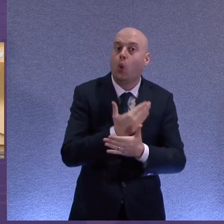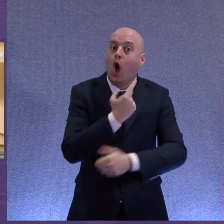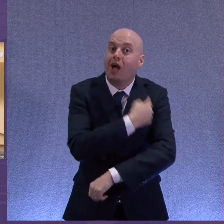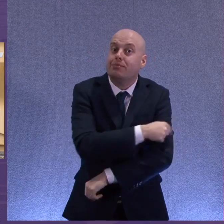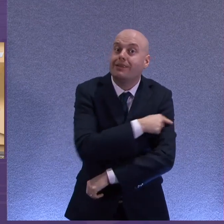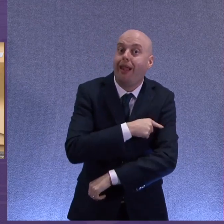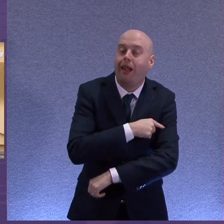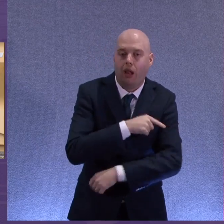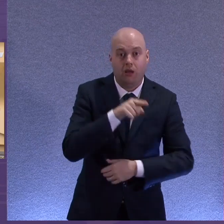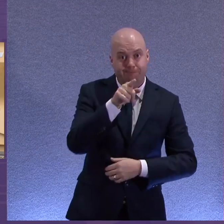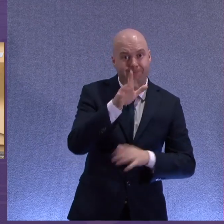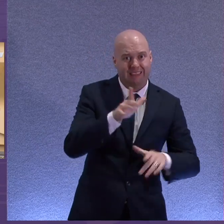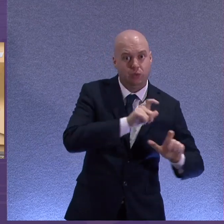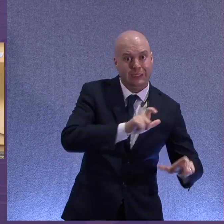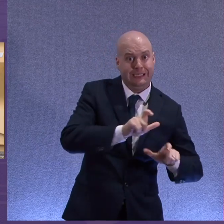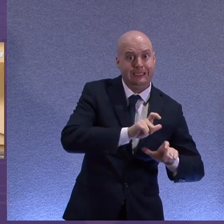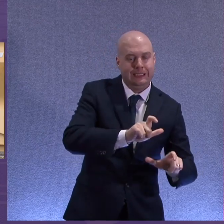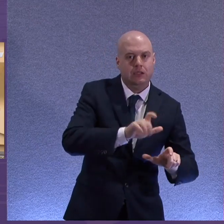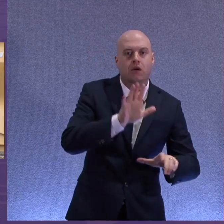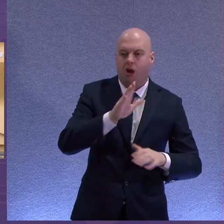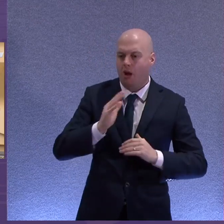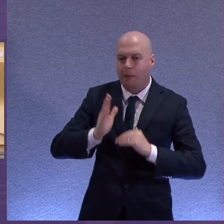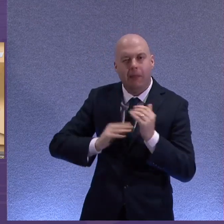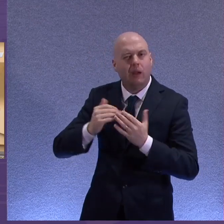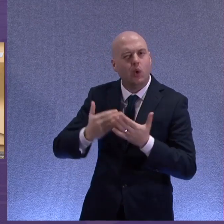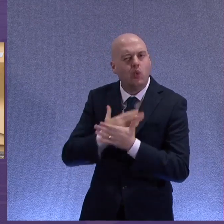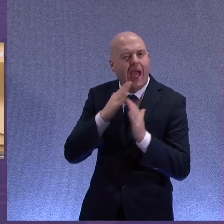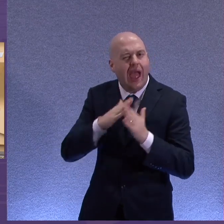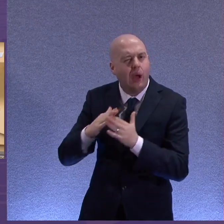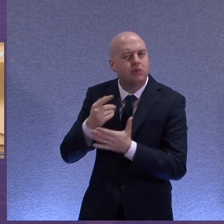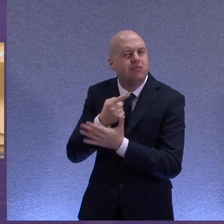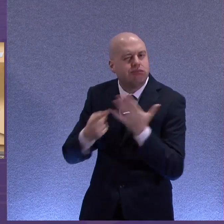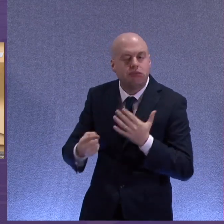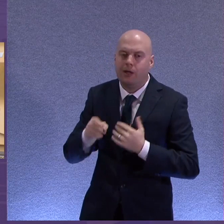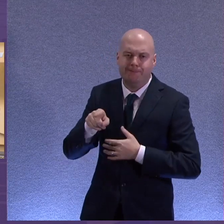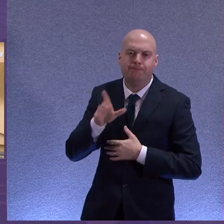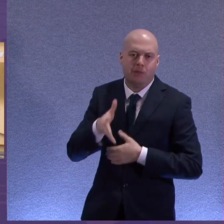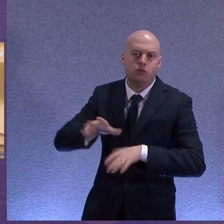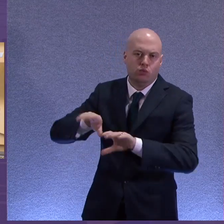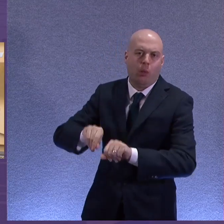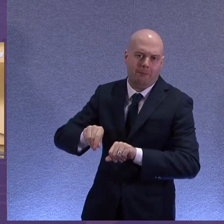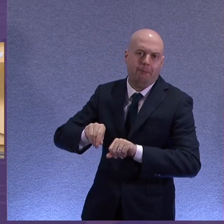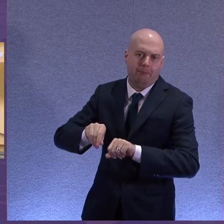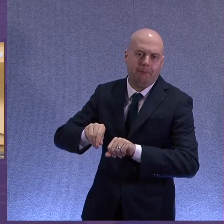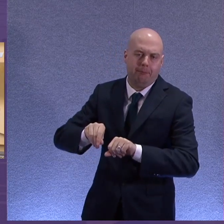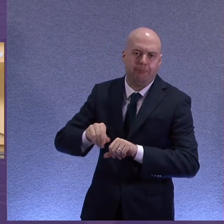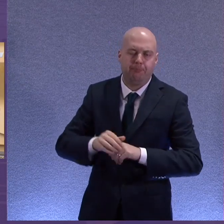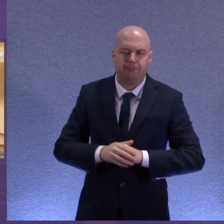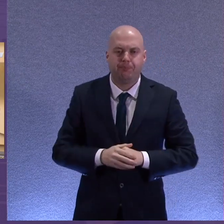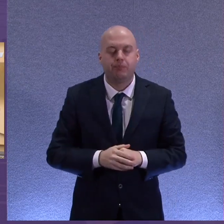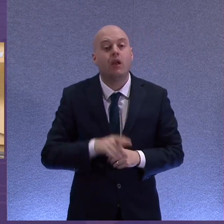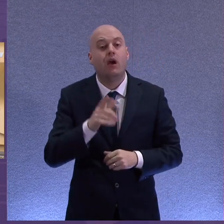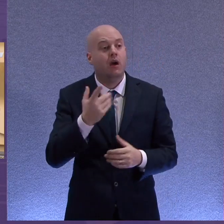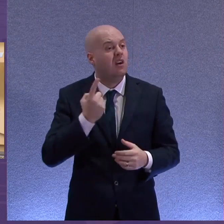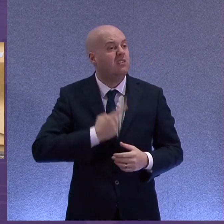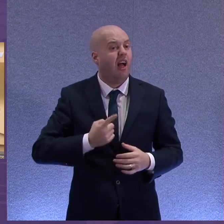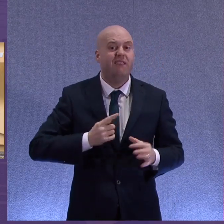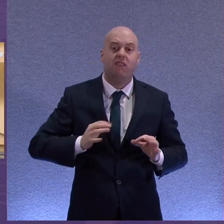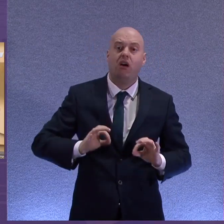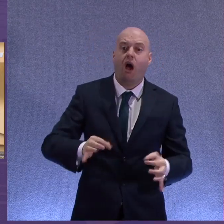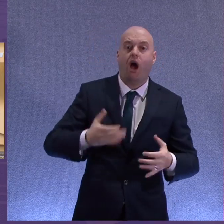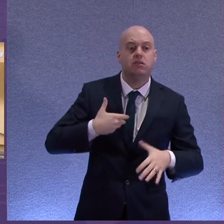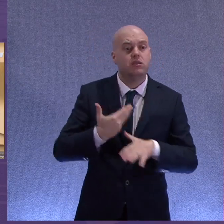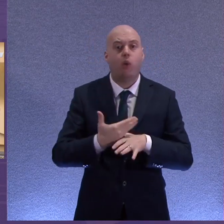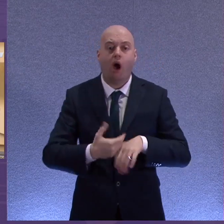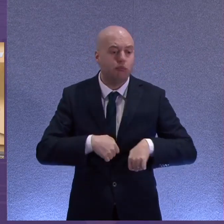example, self-employed gardeners and window cleaners, where there is no contact with other people, if they can go about their business safely, then this can be good for